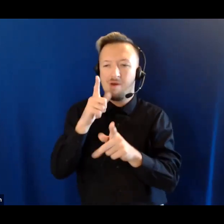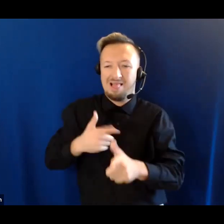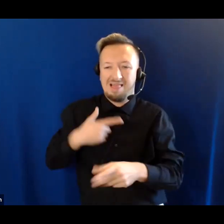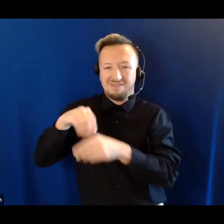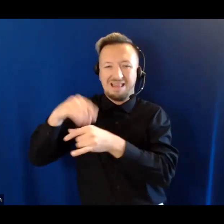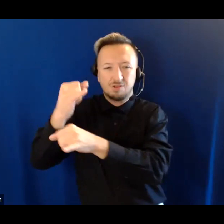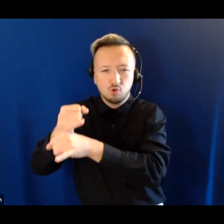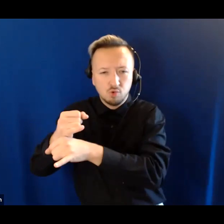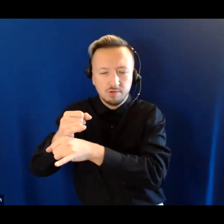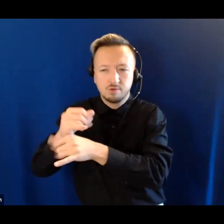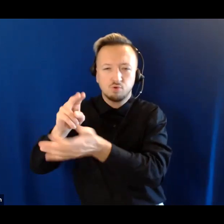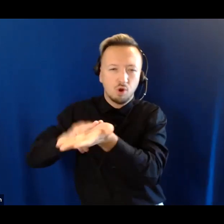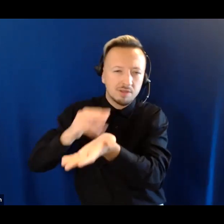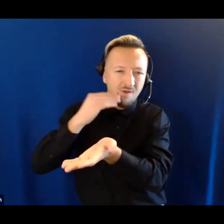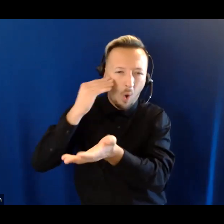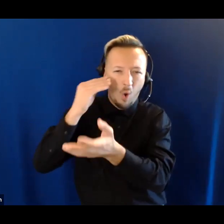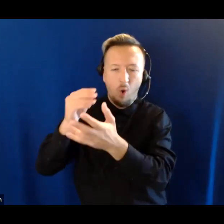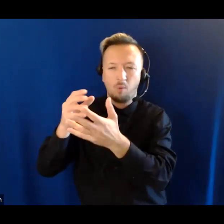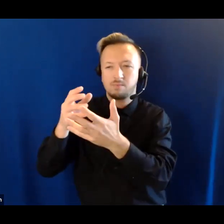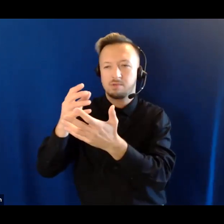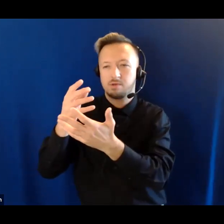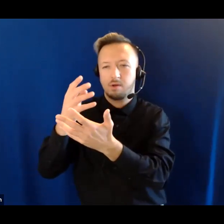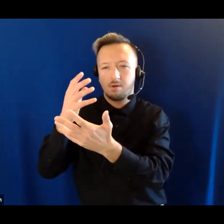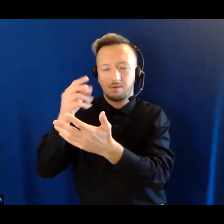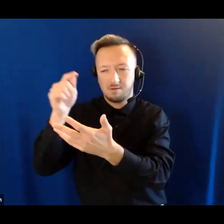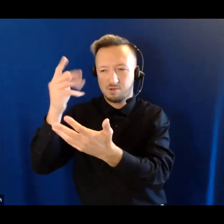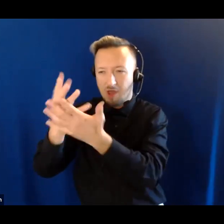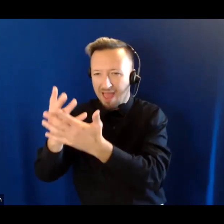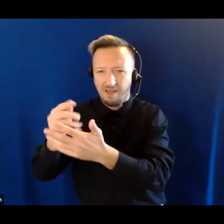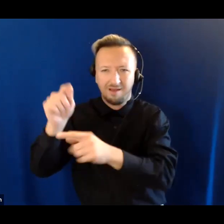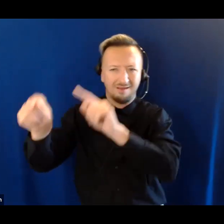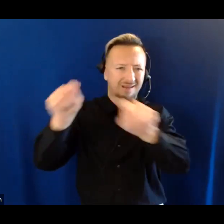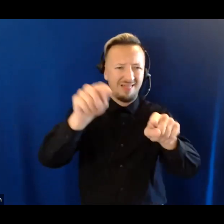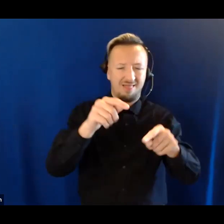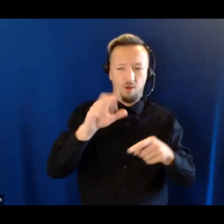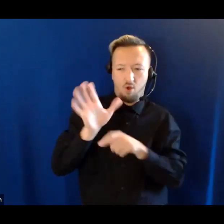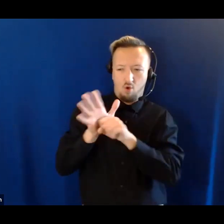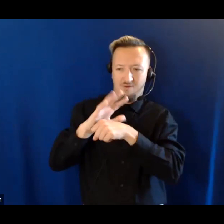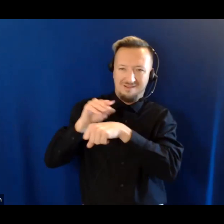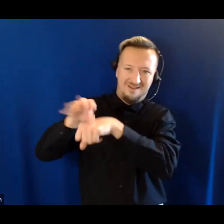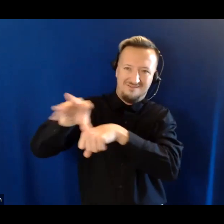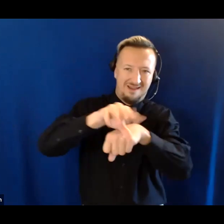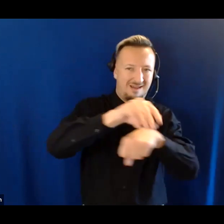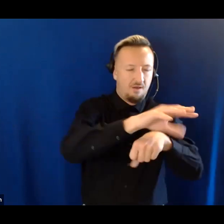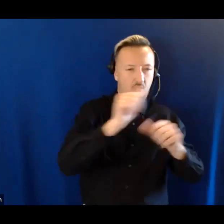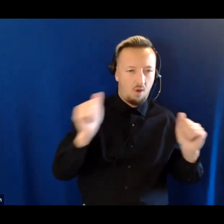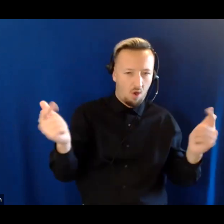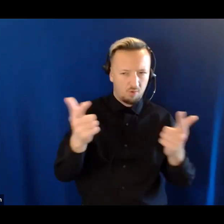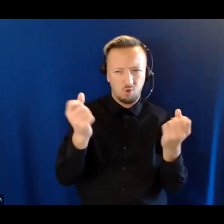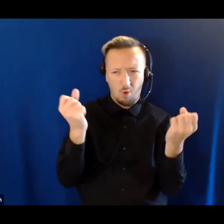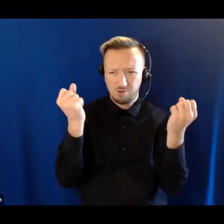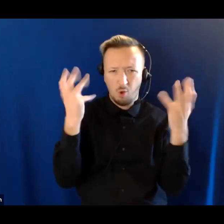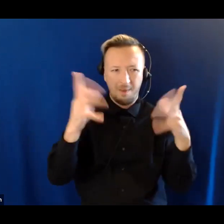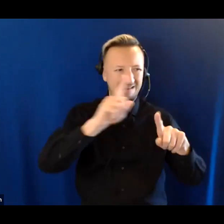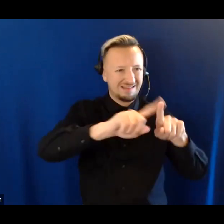institutions. There are so many stakeholders in this fight, and we have to, you know, come together